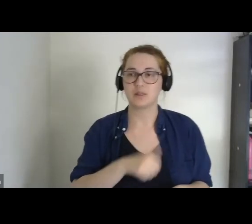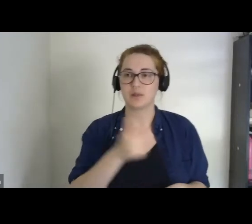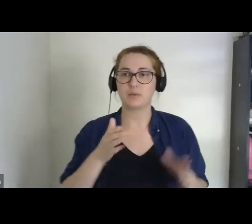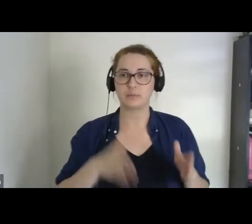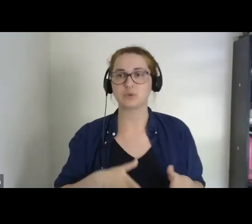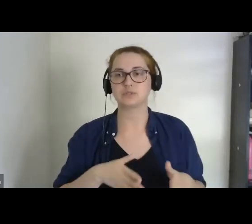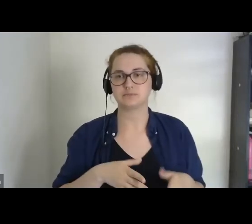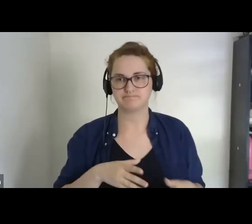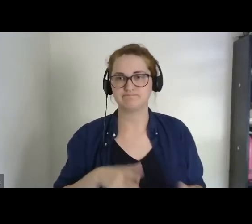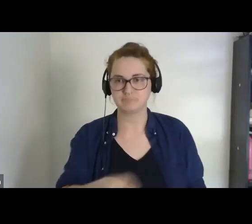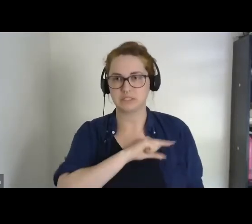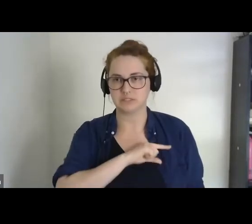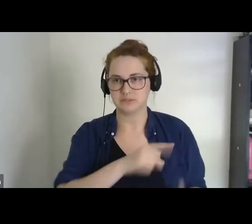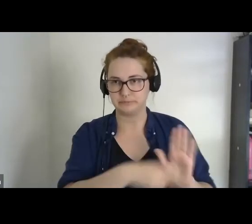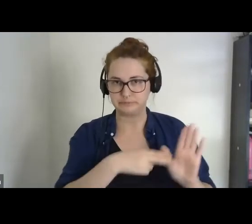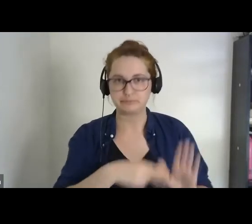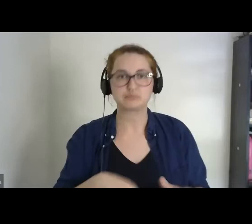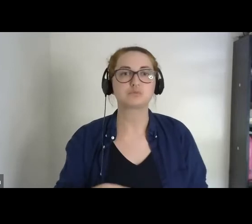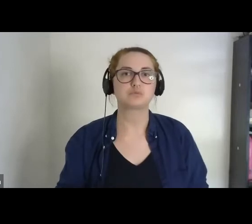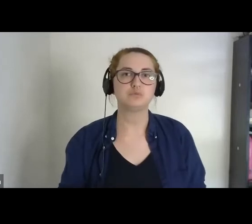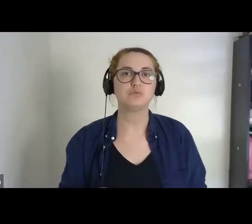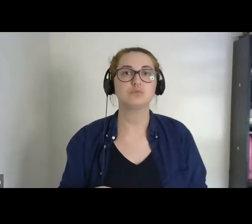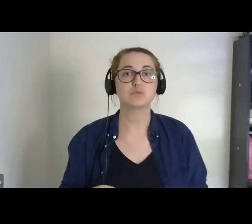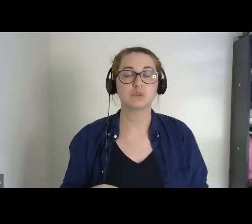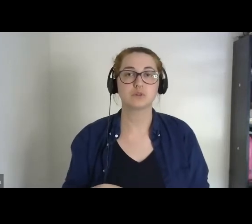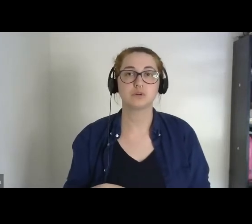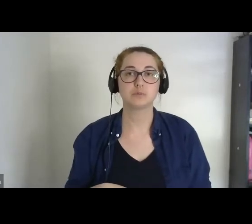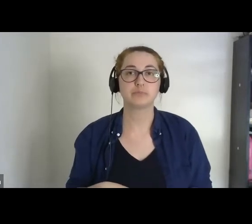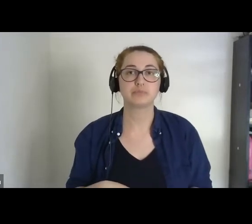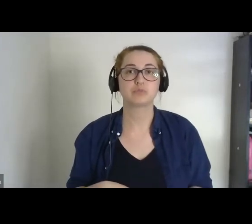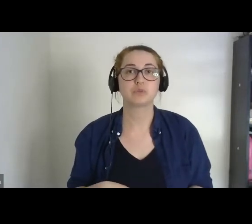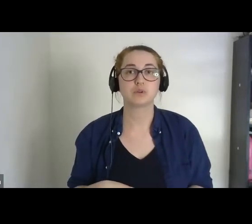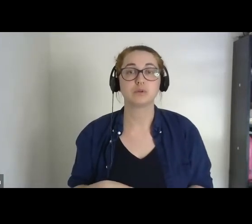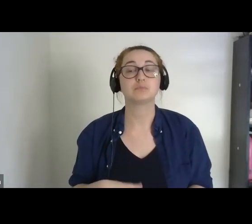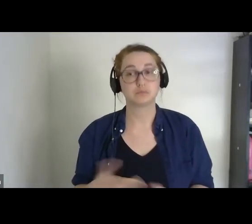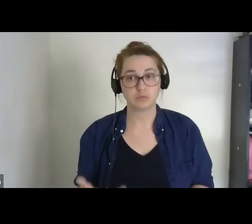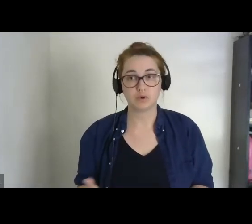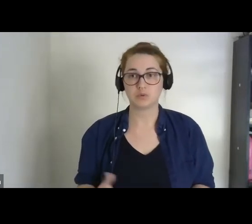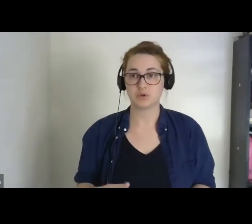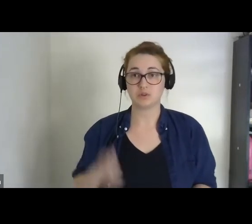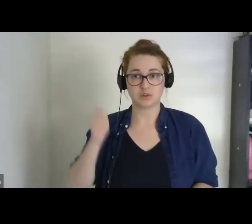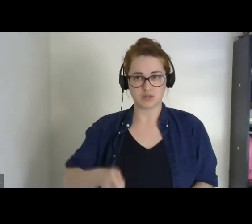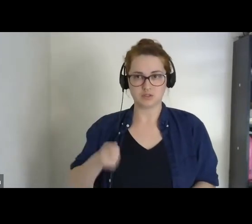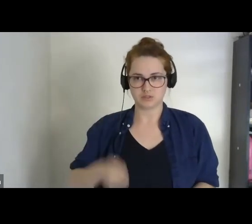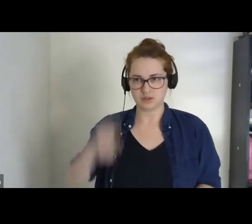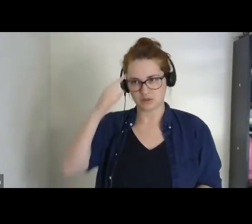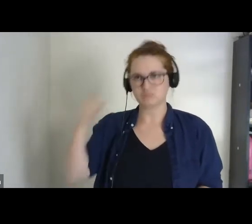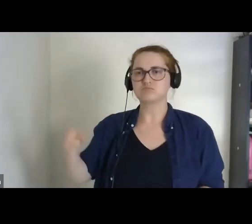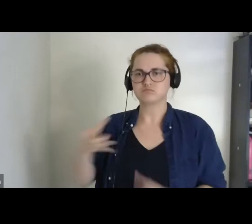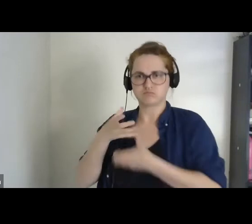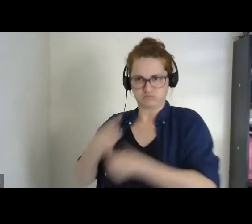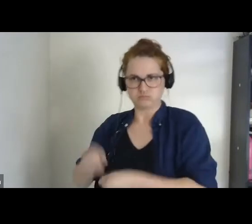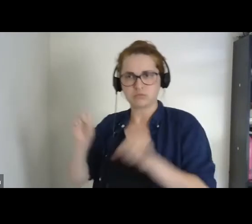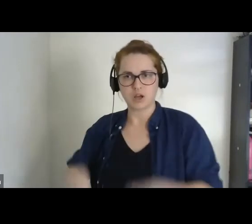explain why the trial judge found the complainant reliable. So then the majority of the